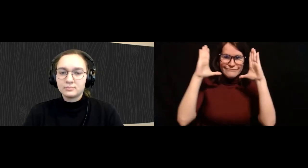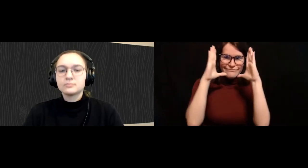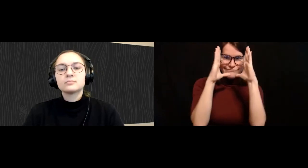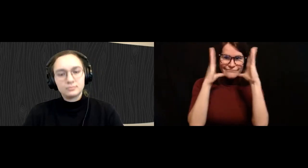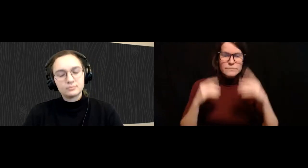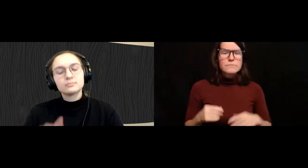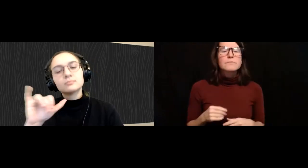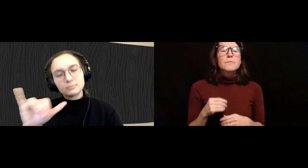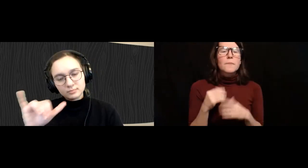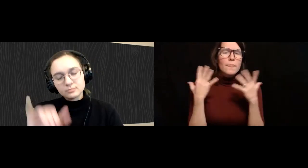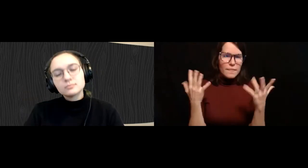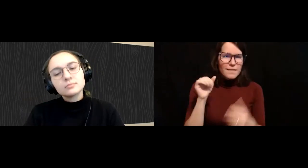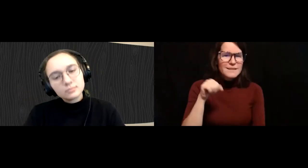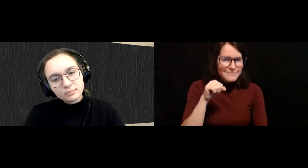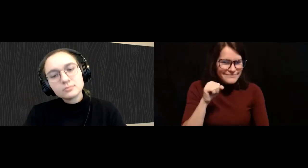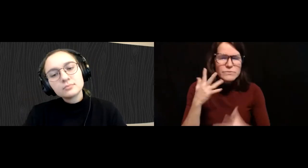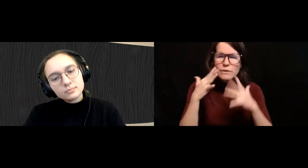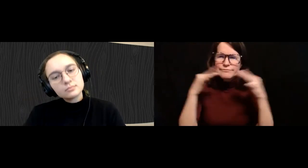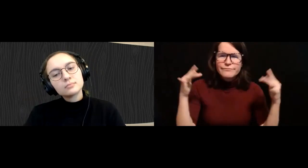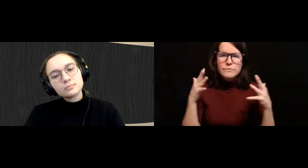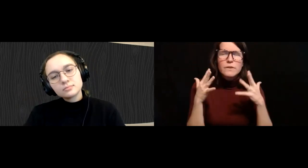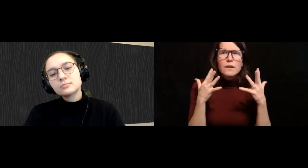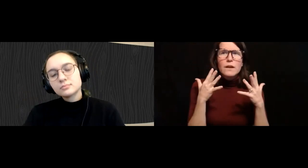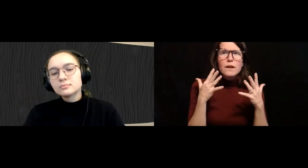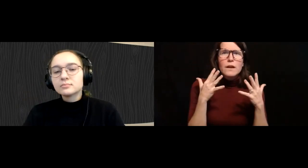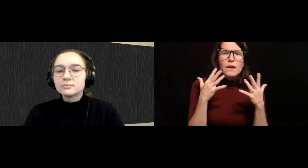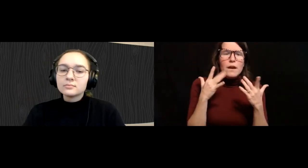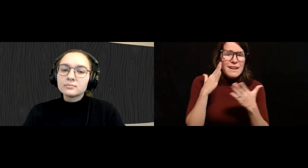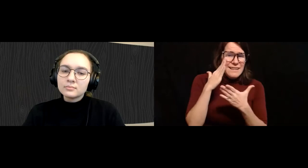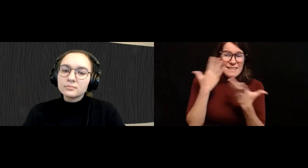my vision is like on a daily basis. Oh.